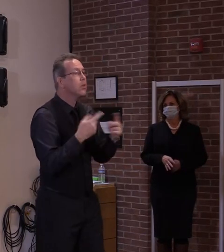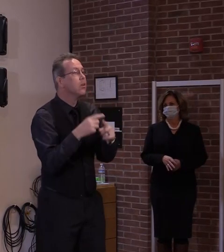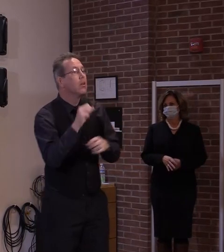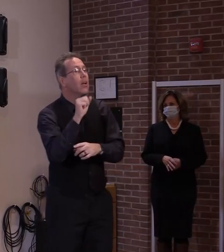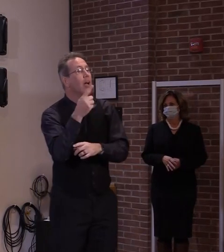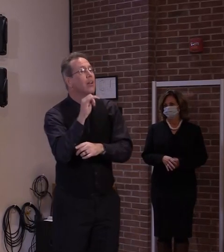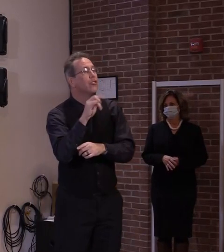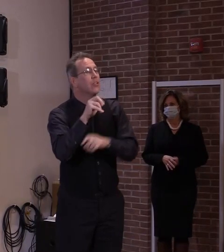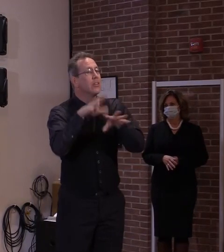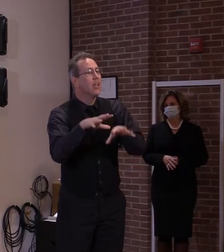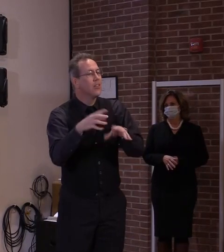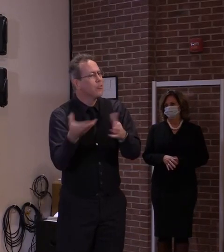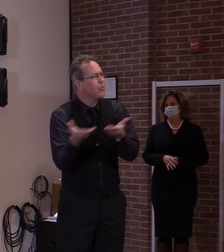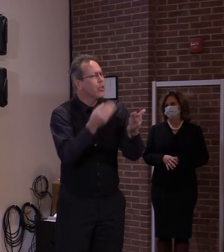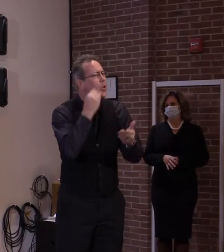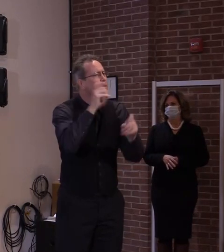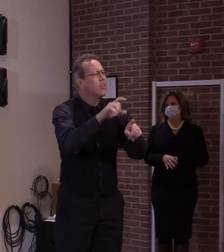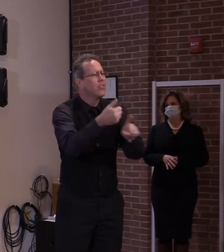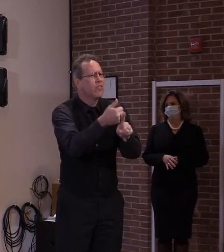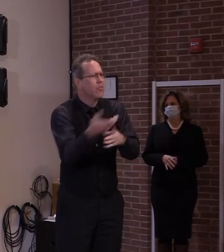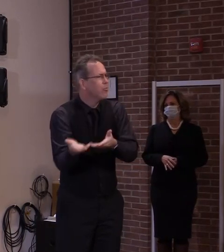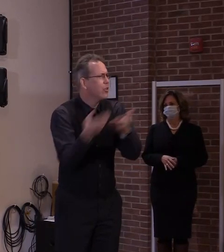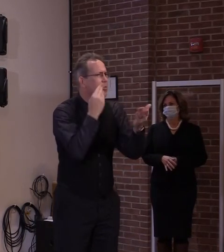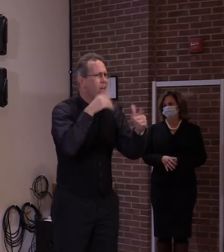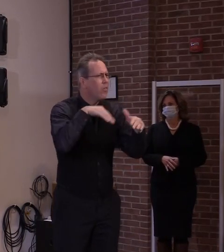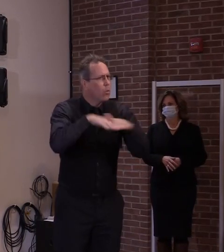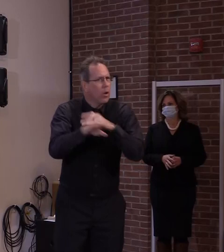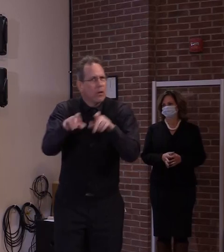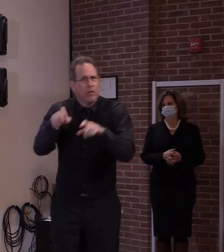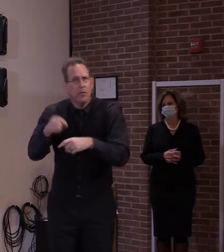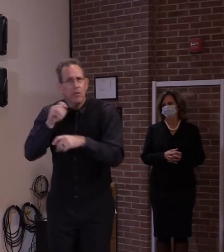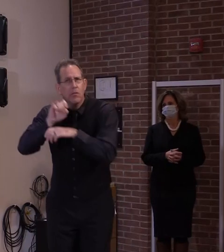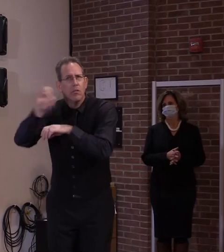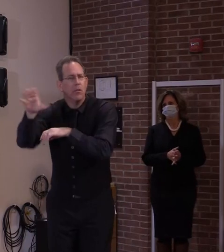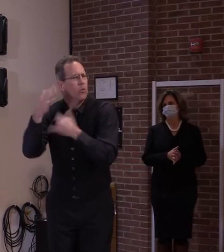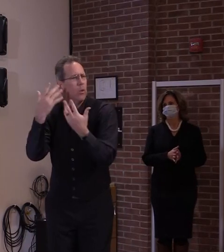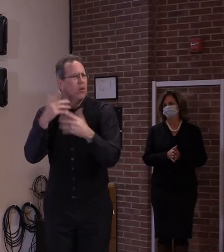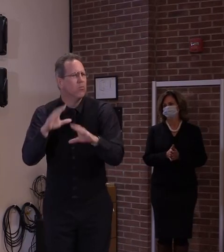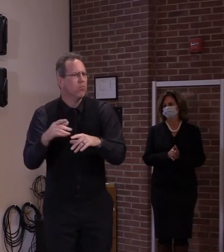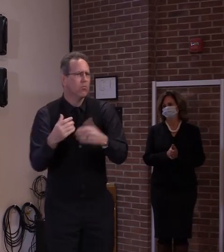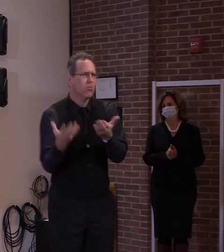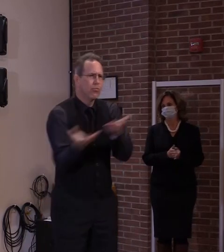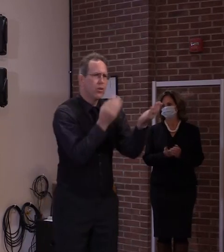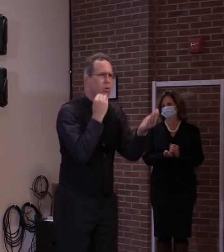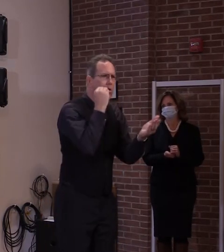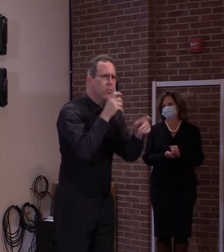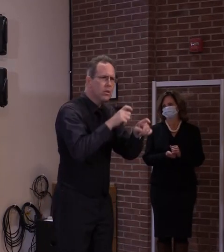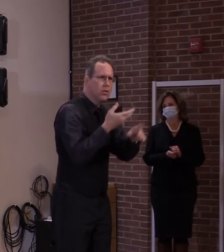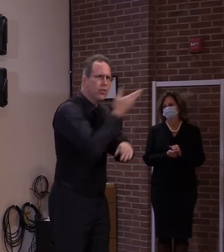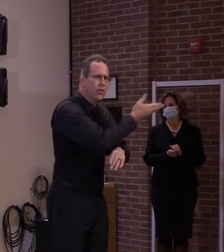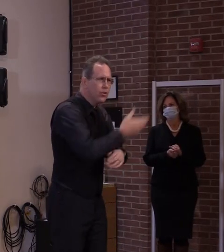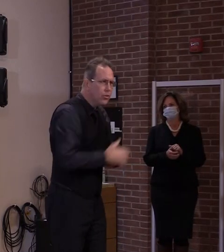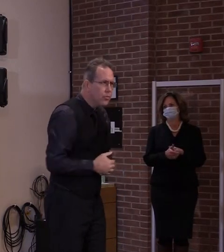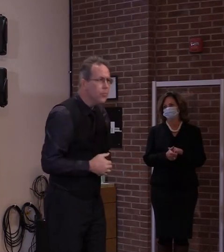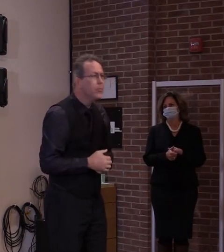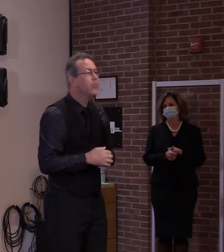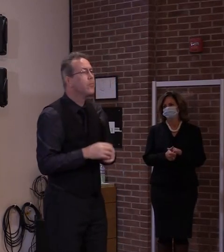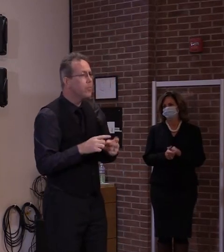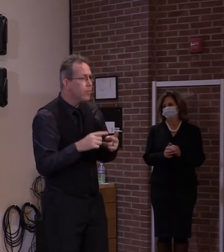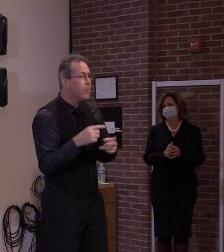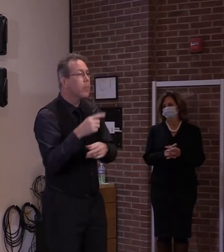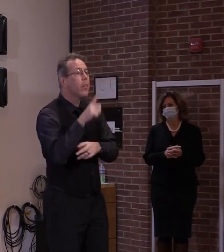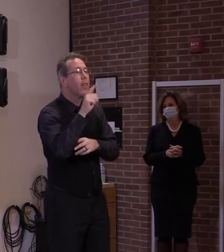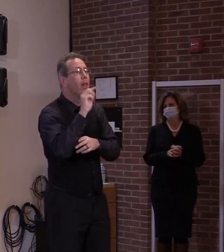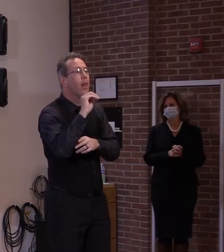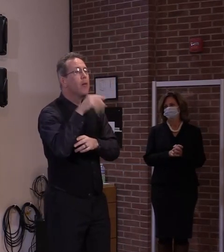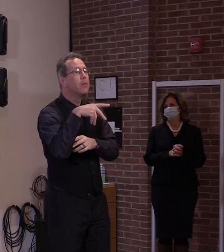handing out those antigen tests at these sites on the 23rd, and the LAMP test, you have to register for